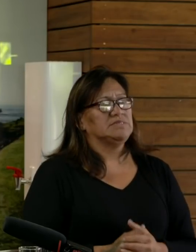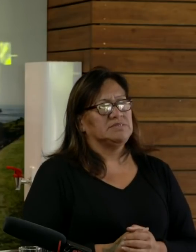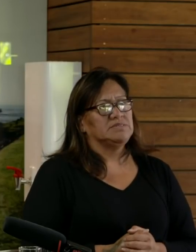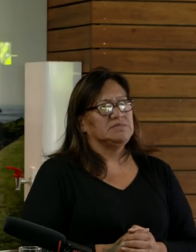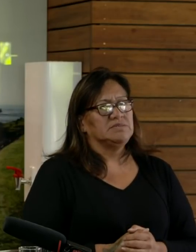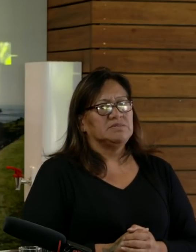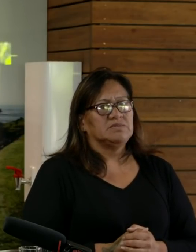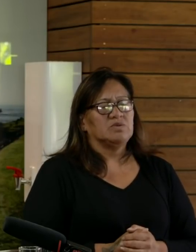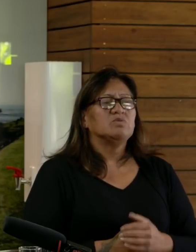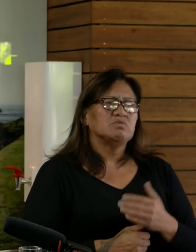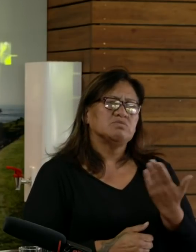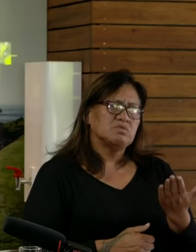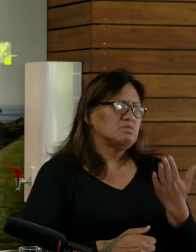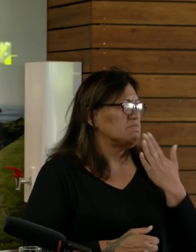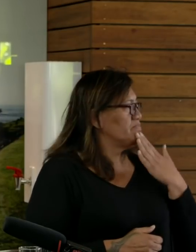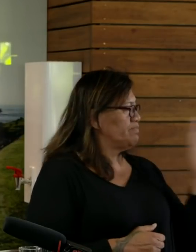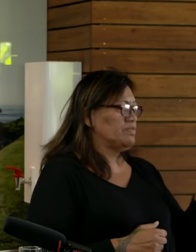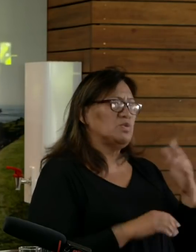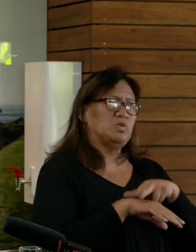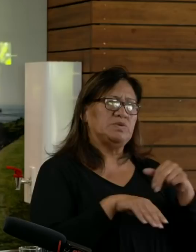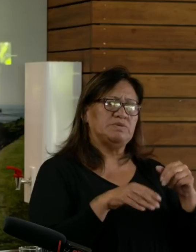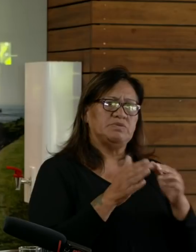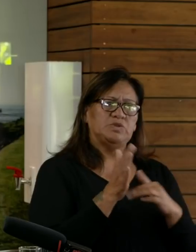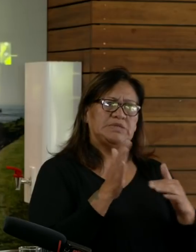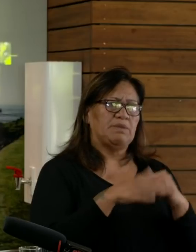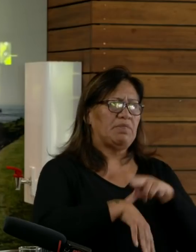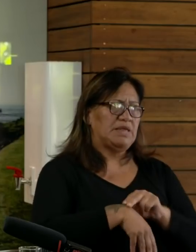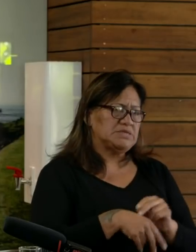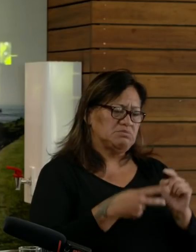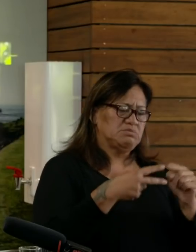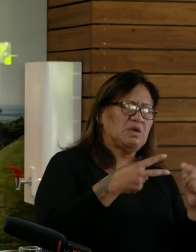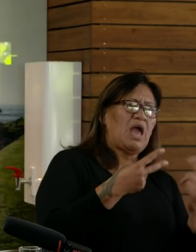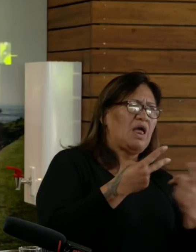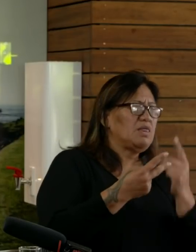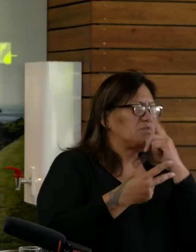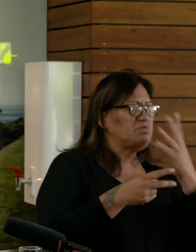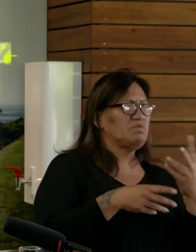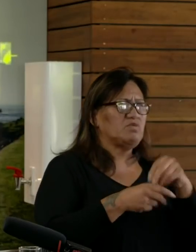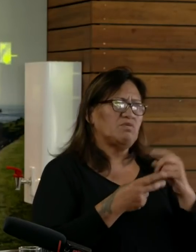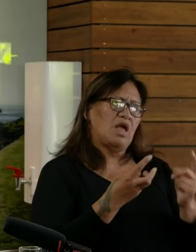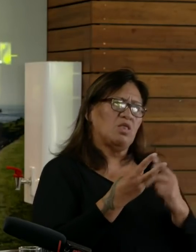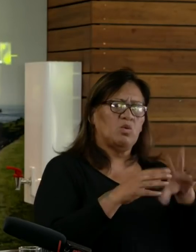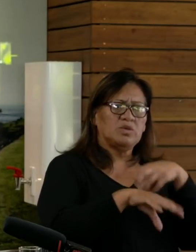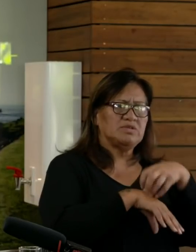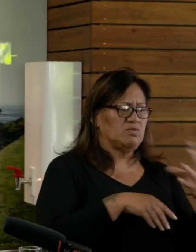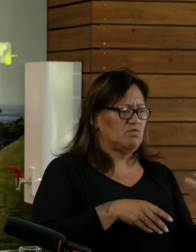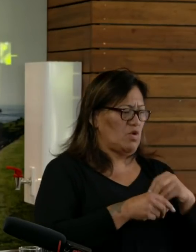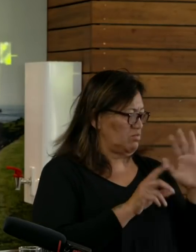We acknowledge the leadership of the New Zealand Police and other agencies involved in recovery operations to